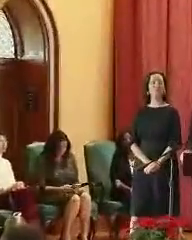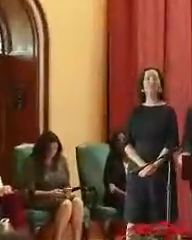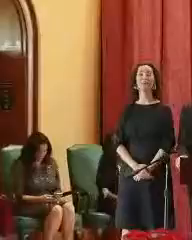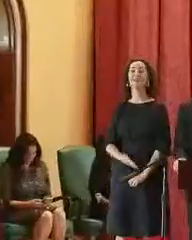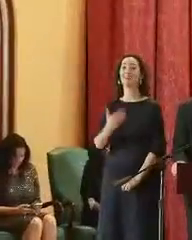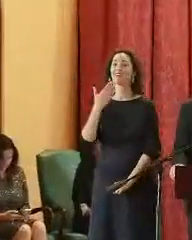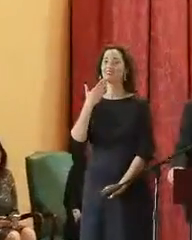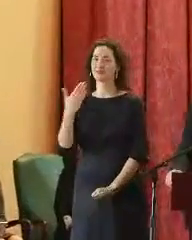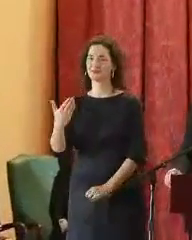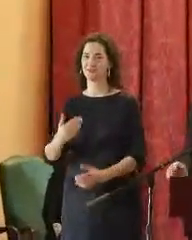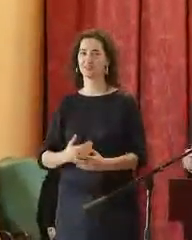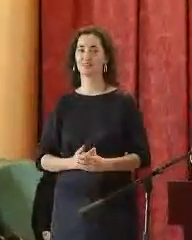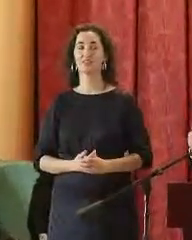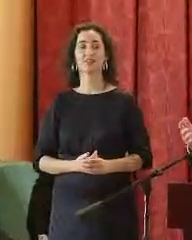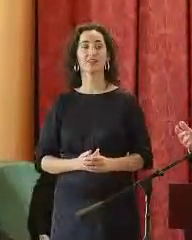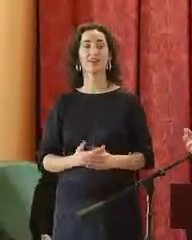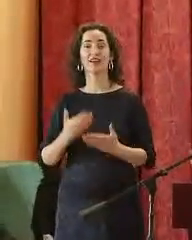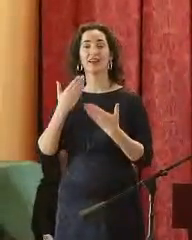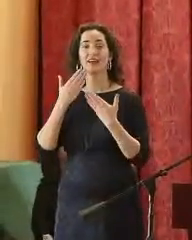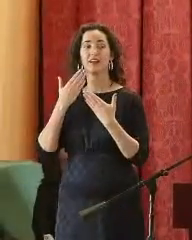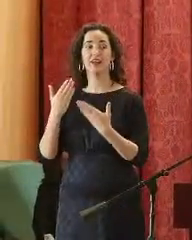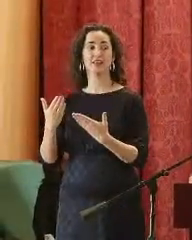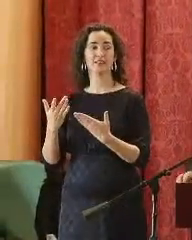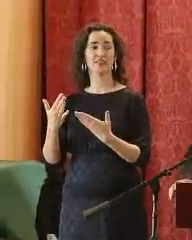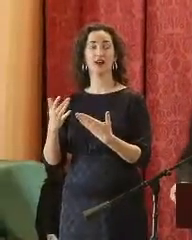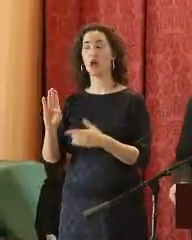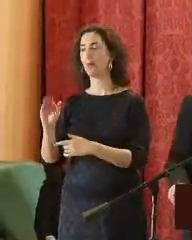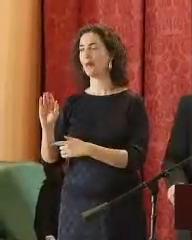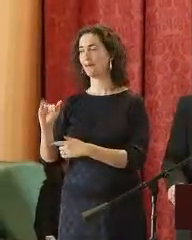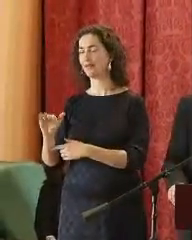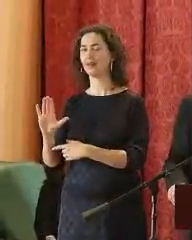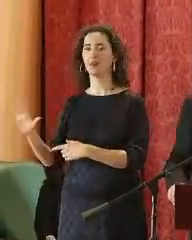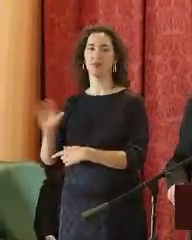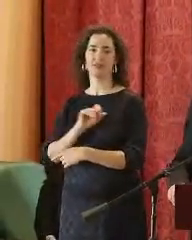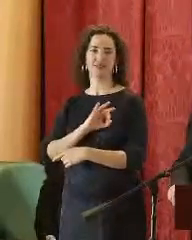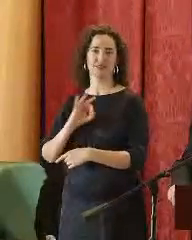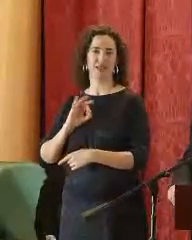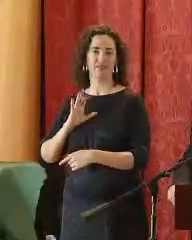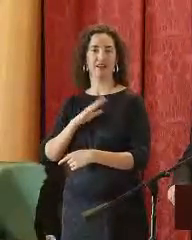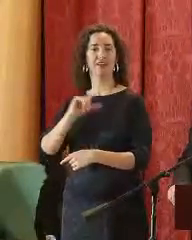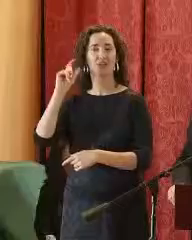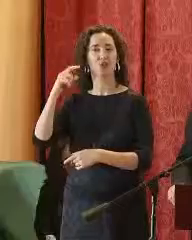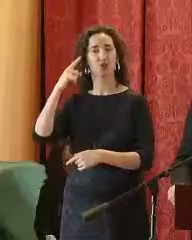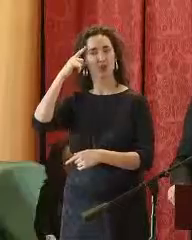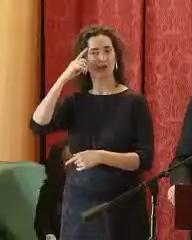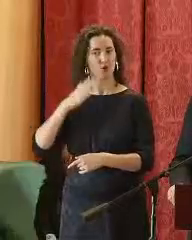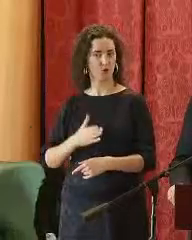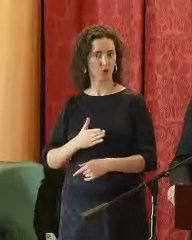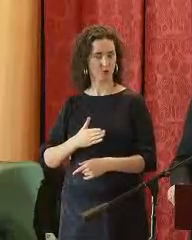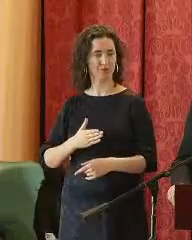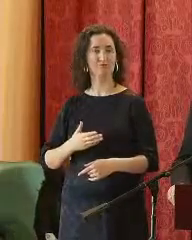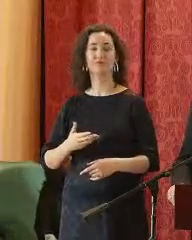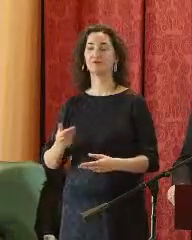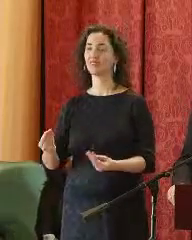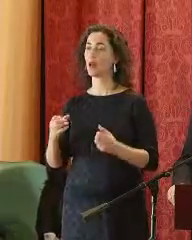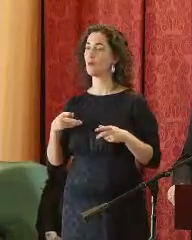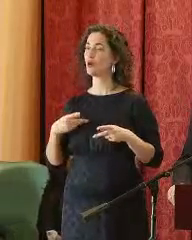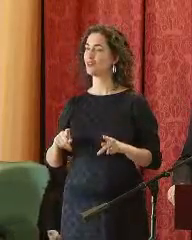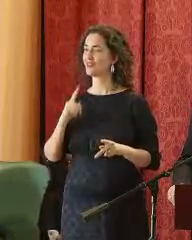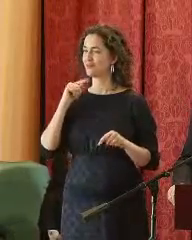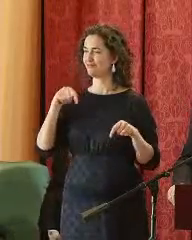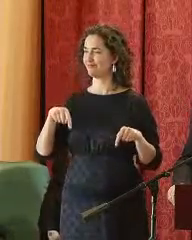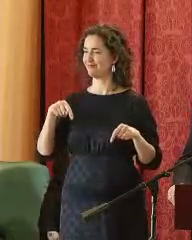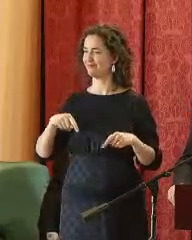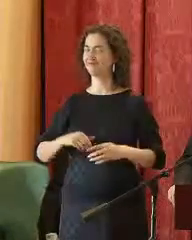Thank you. Thanks to Bambi and her staff and the governor for the opportunity to do this.